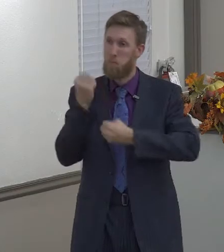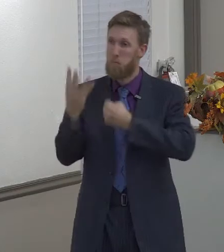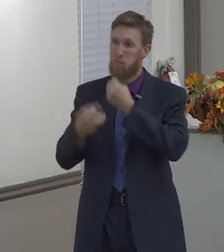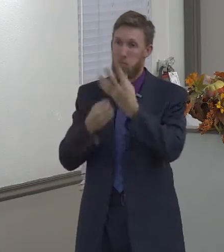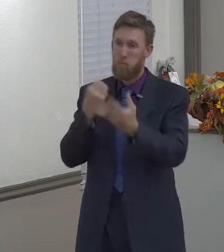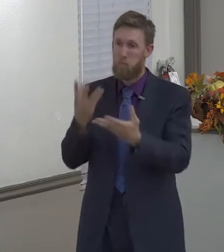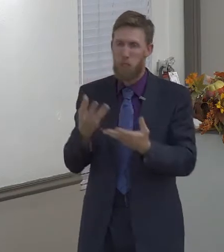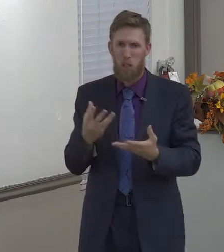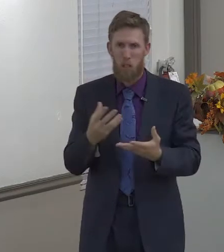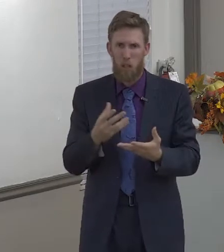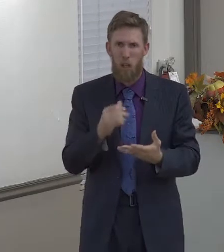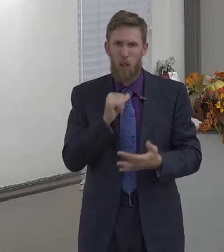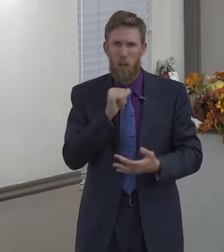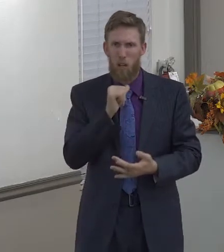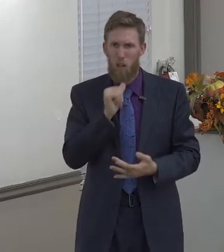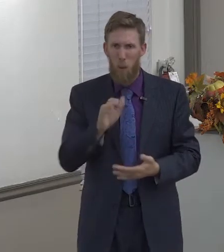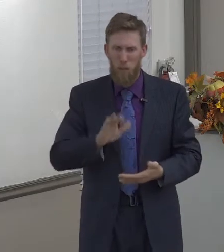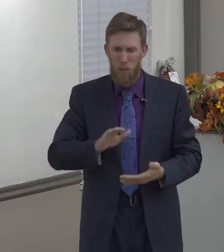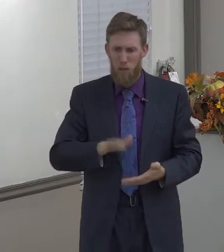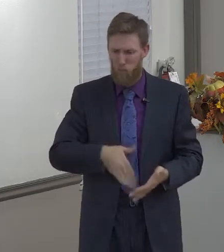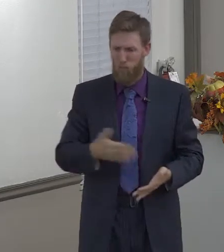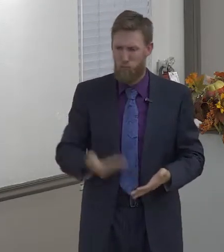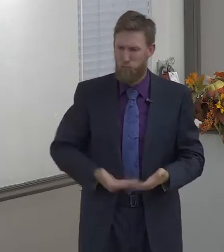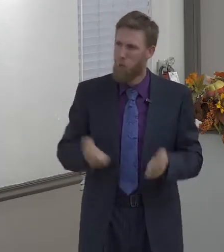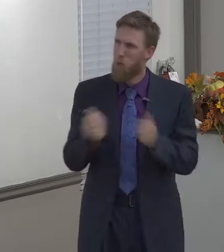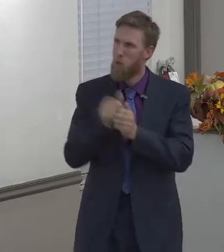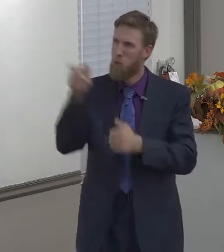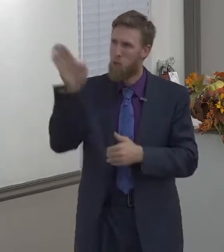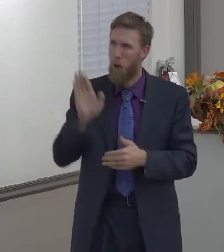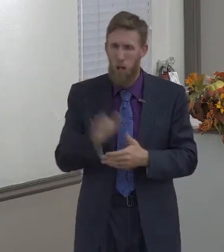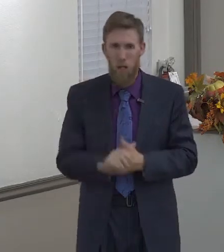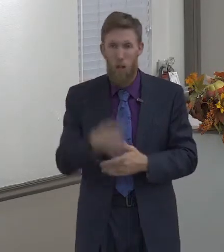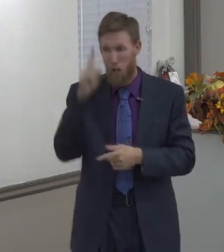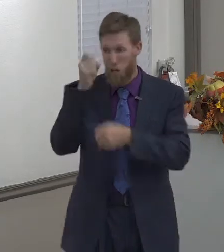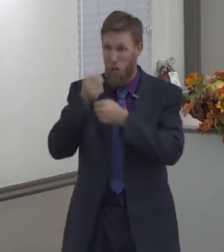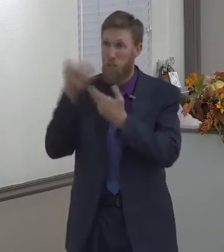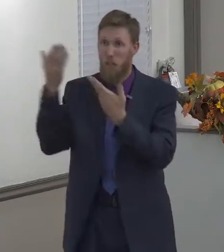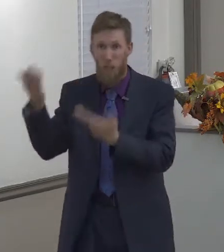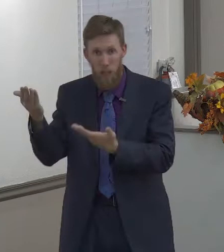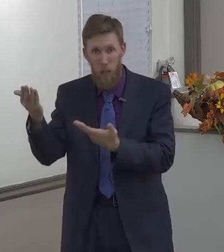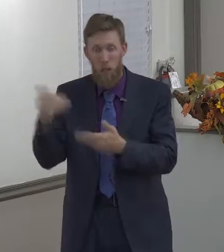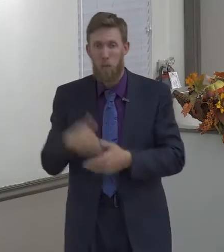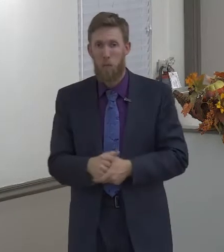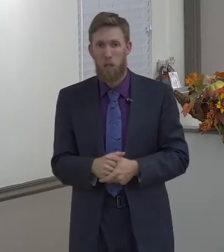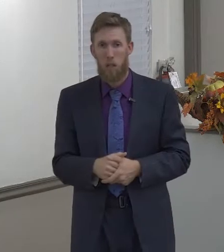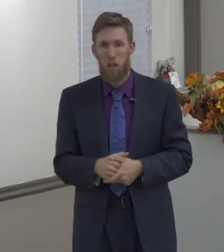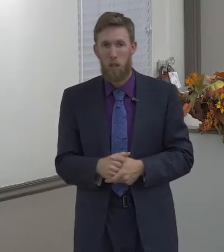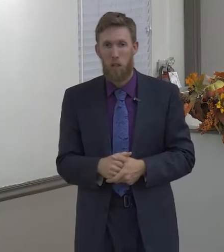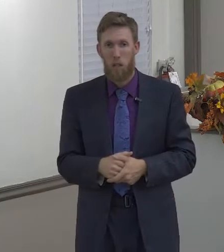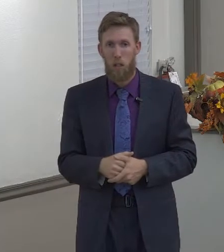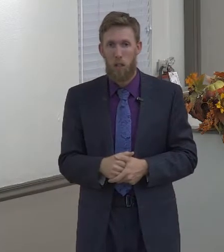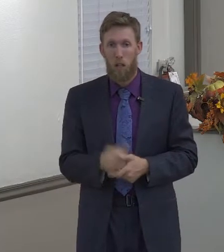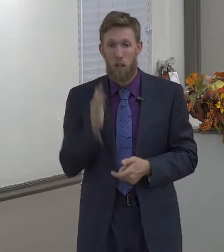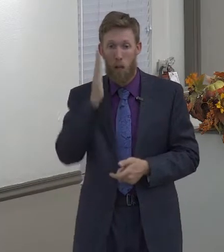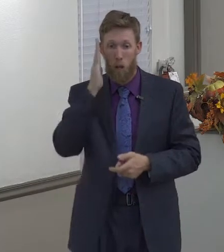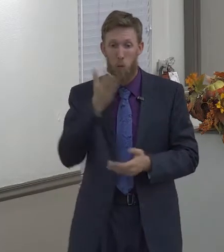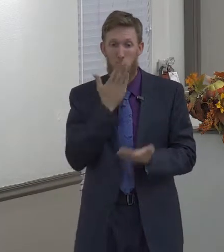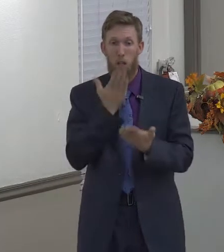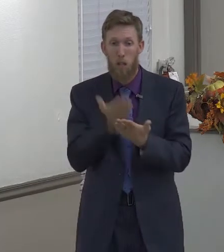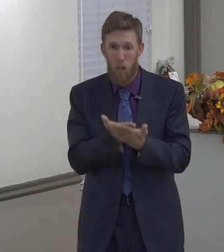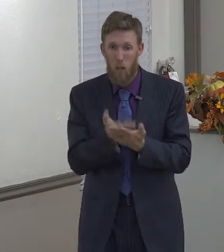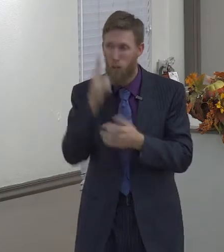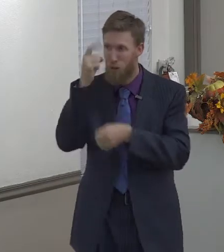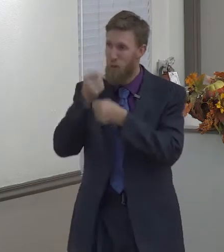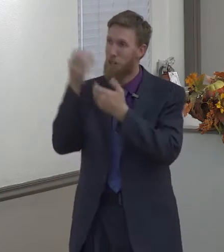trust Him and His planning. Instead of begrudging Him, instead of discouraging ourselves, instead of